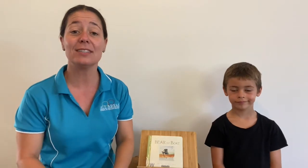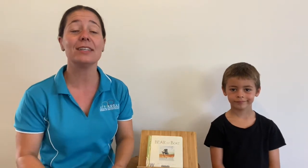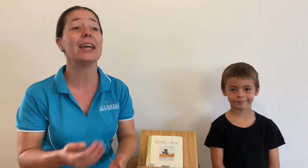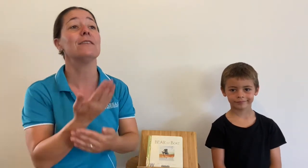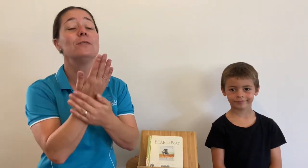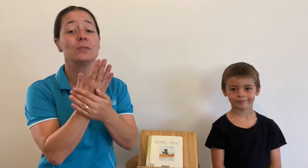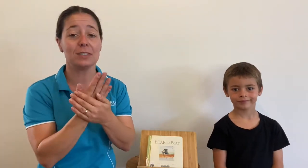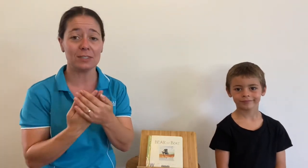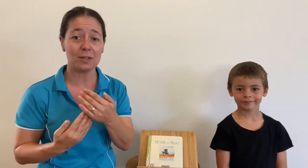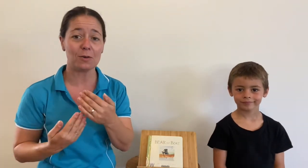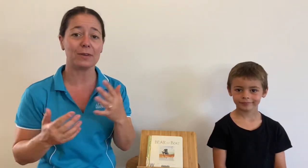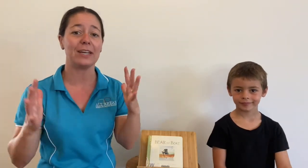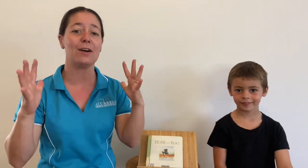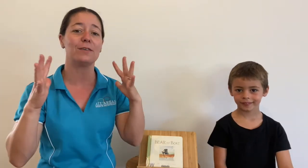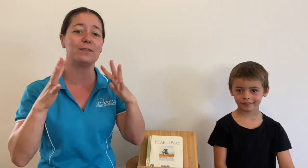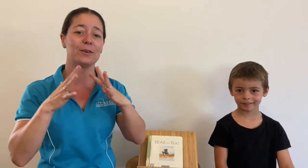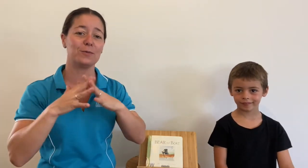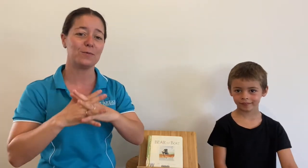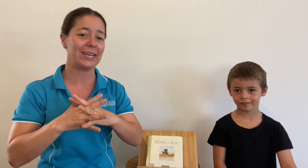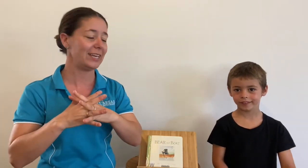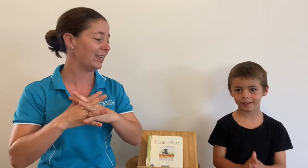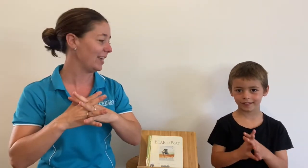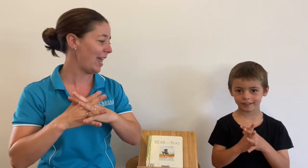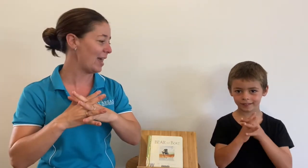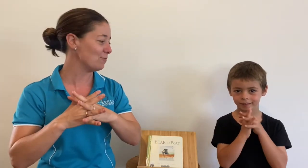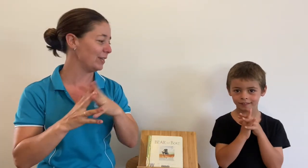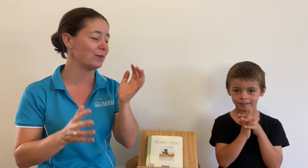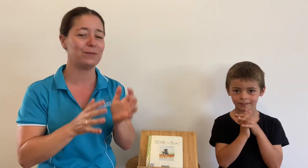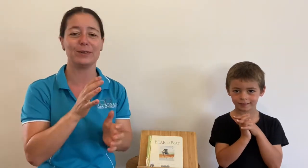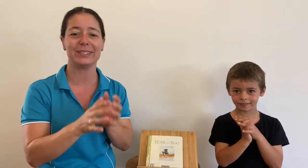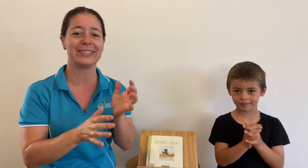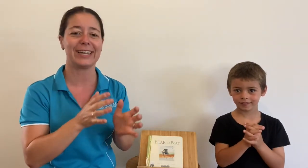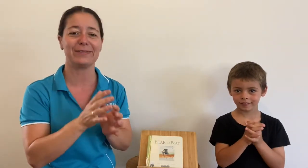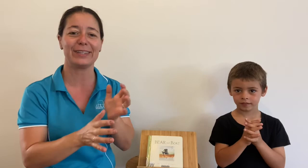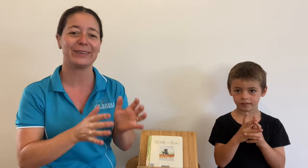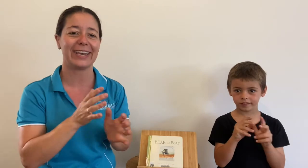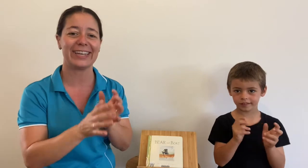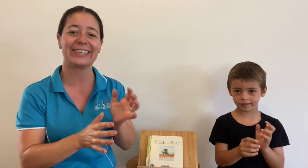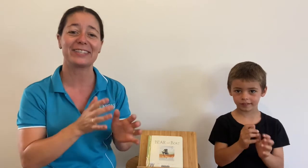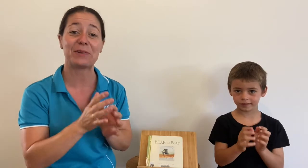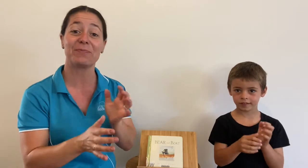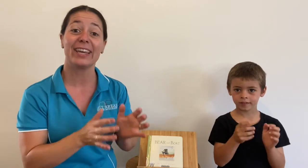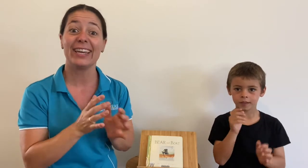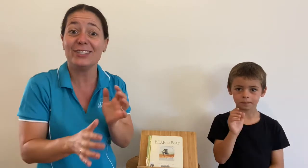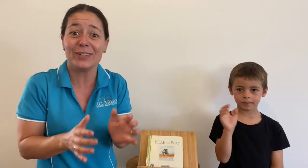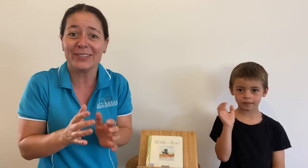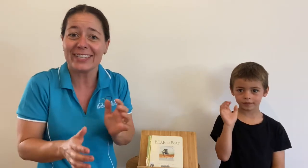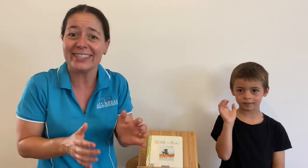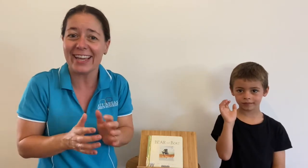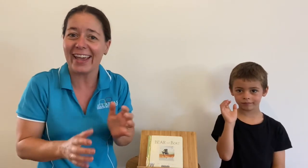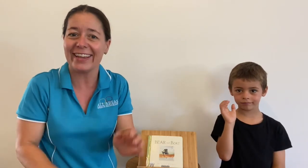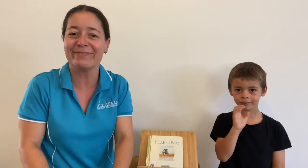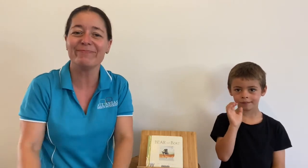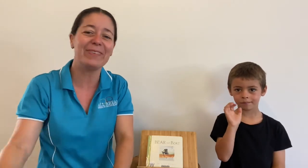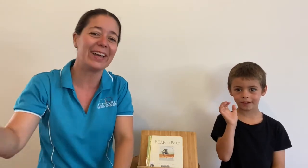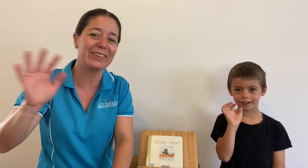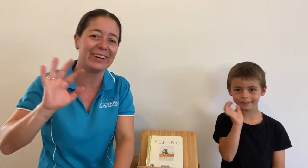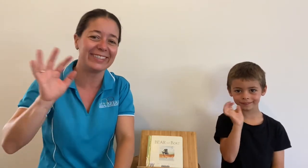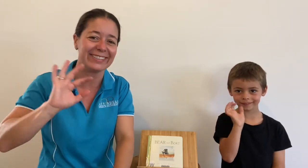today for Story of the Week, and we look forward to signing with you again next time. Enjoy your Sunday. Bye, everyone.